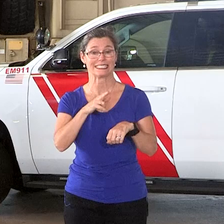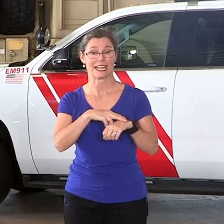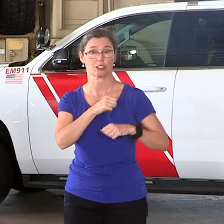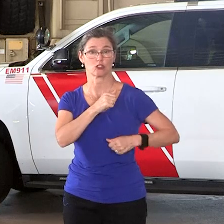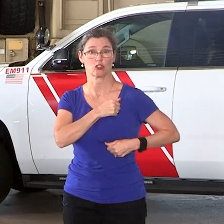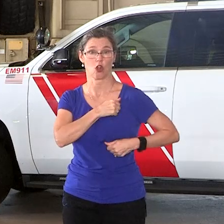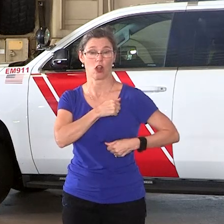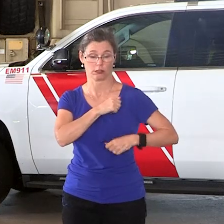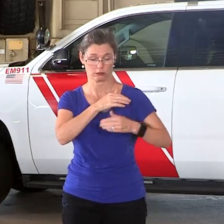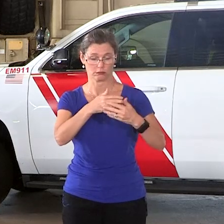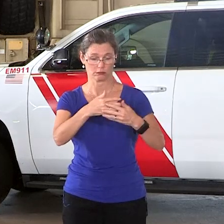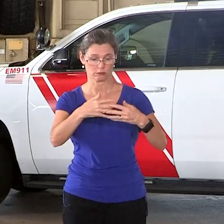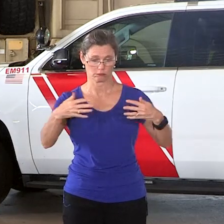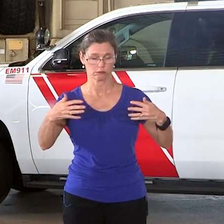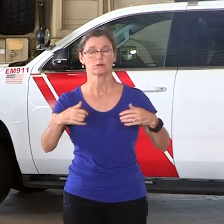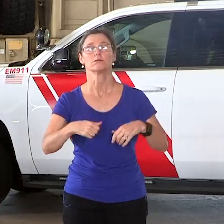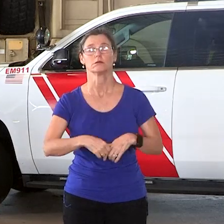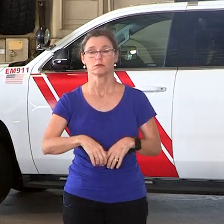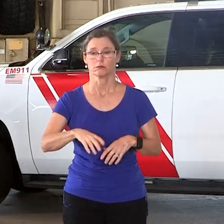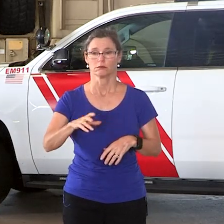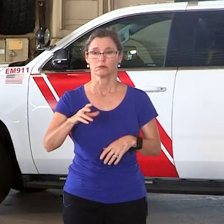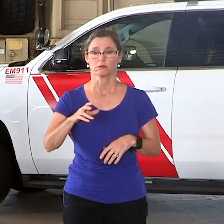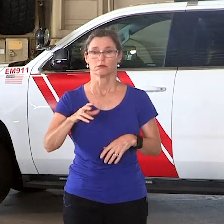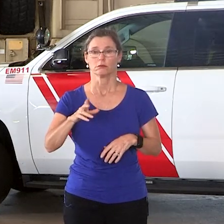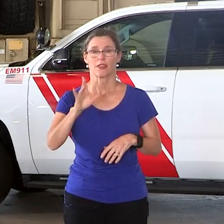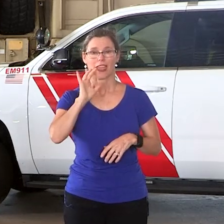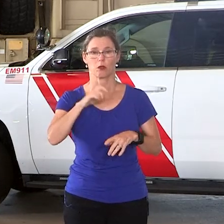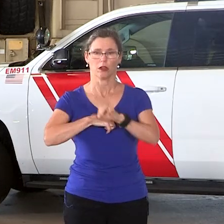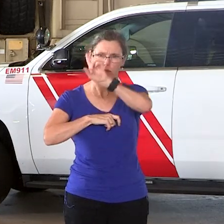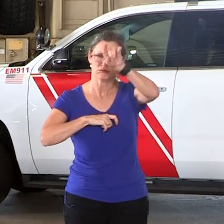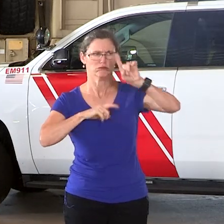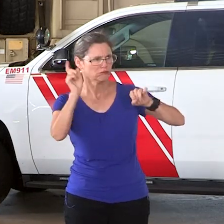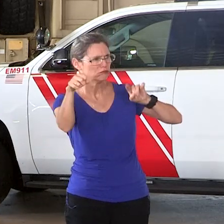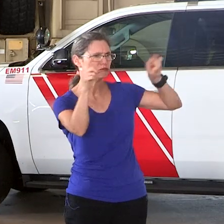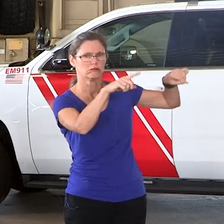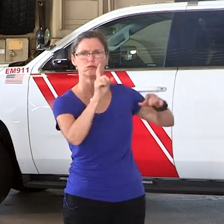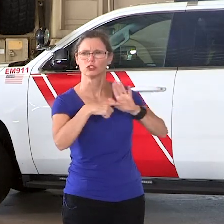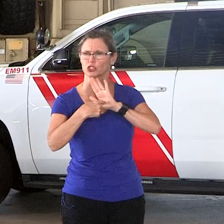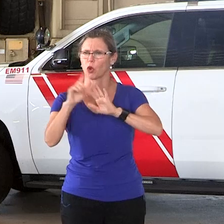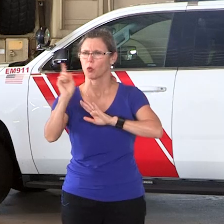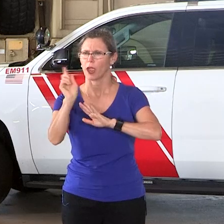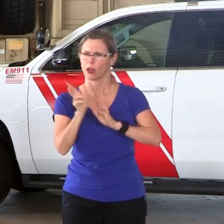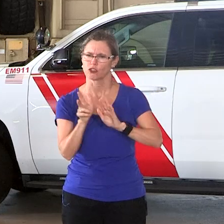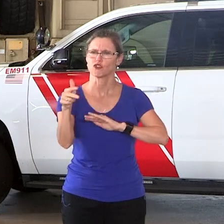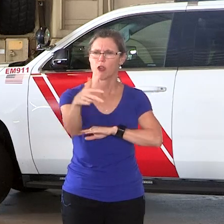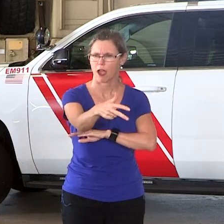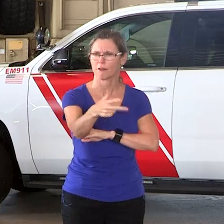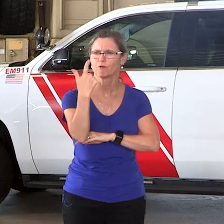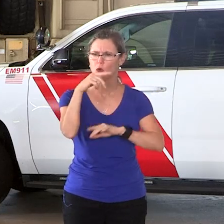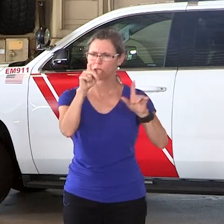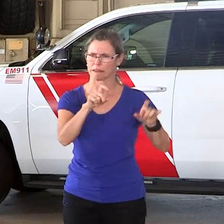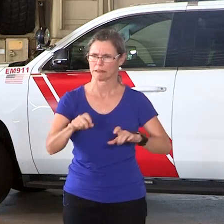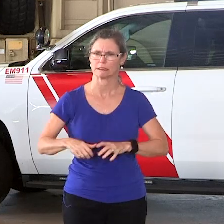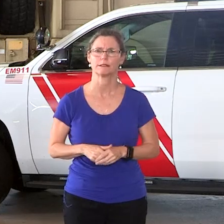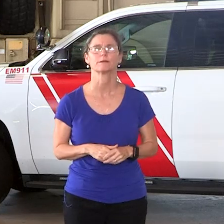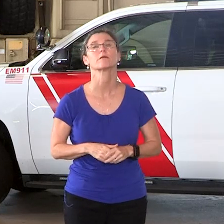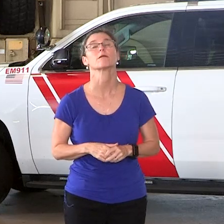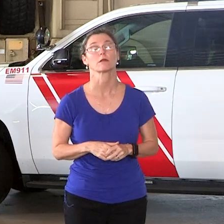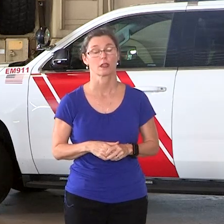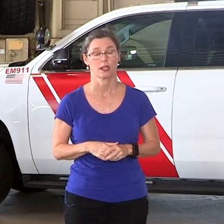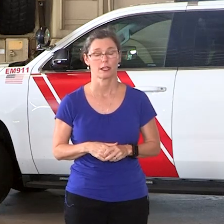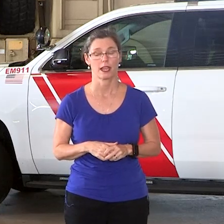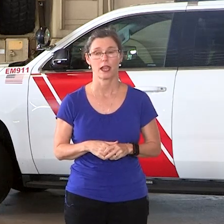at the road, and they'll be directed on where to go for the testing. And